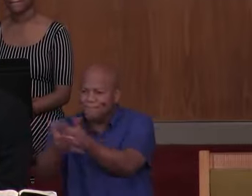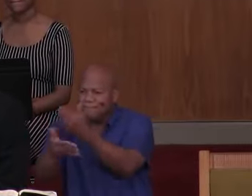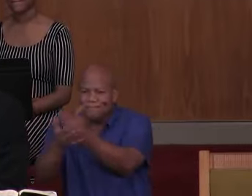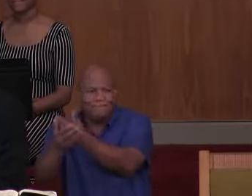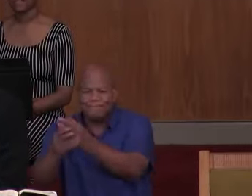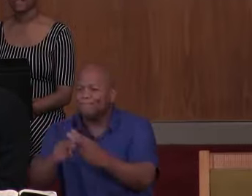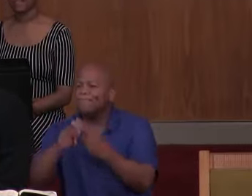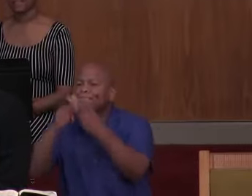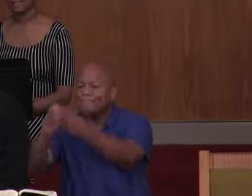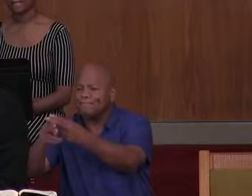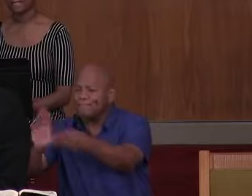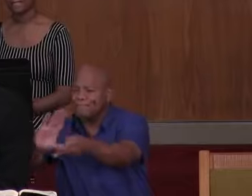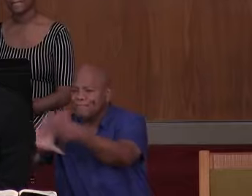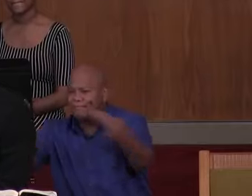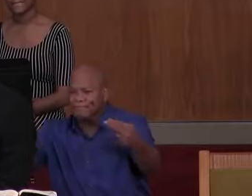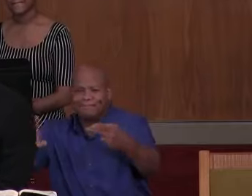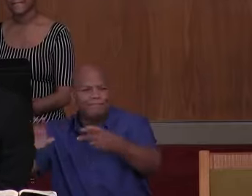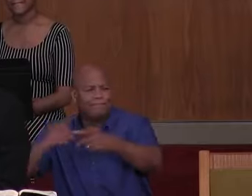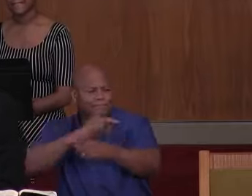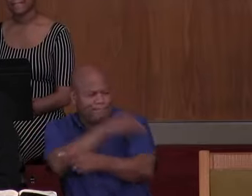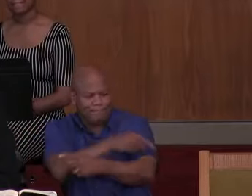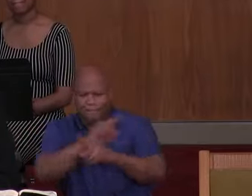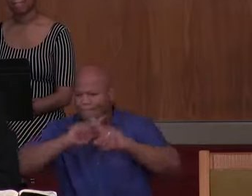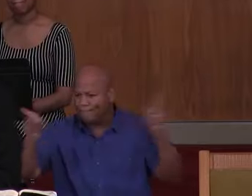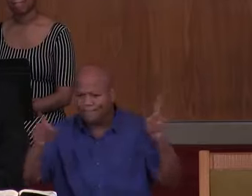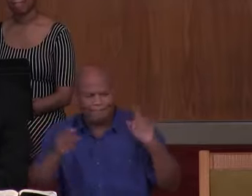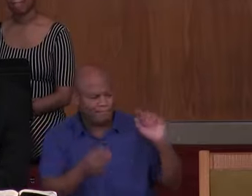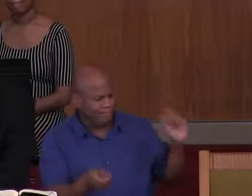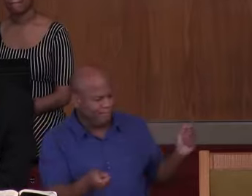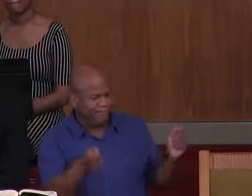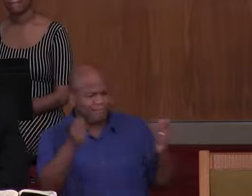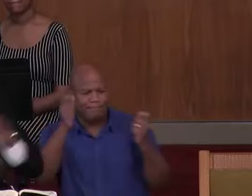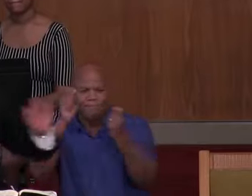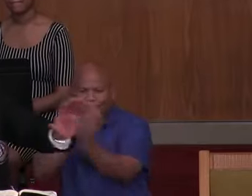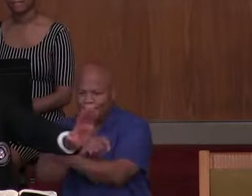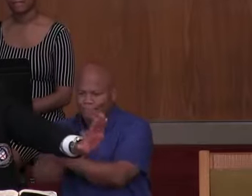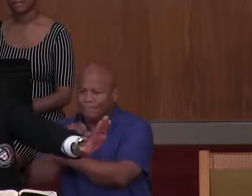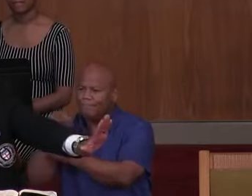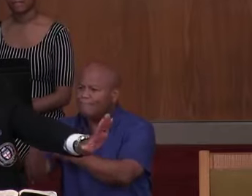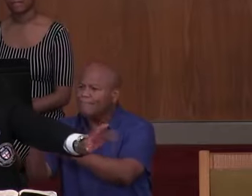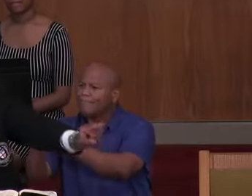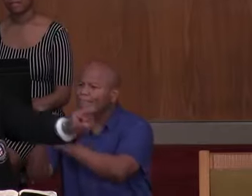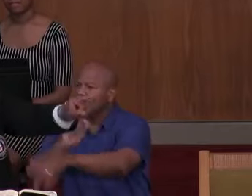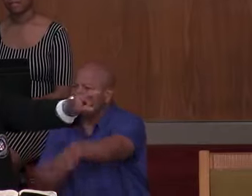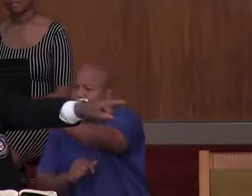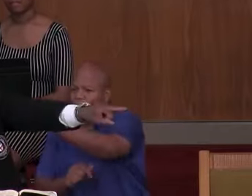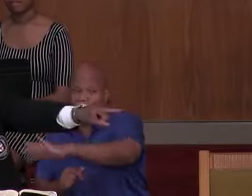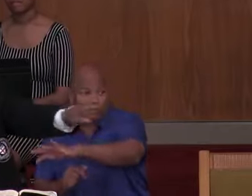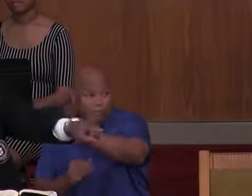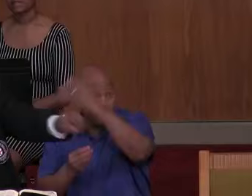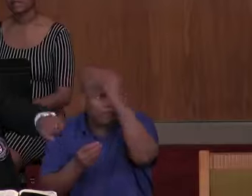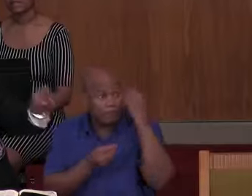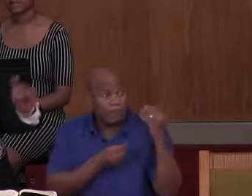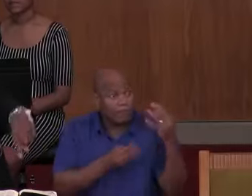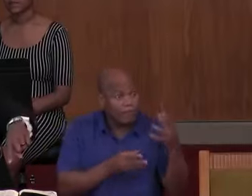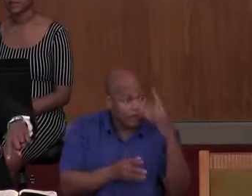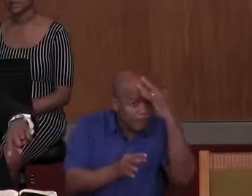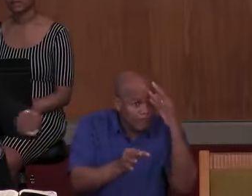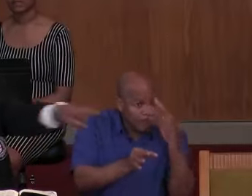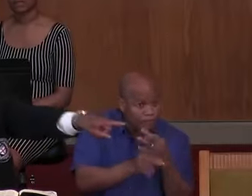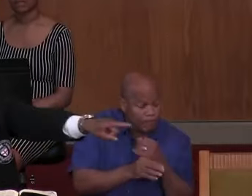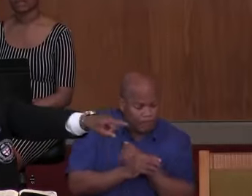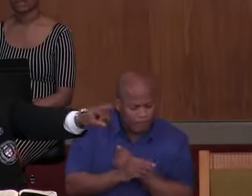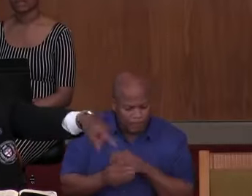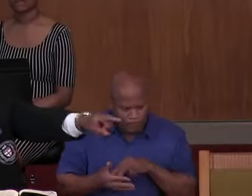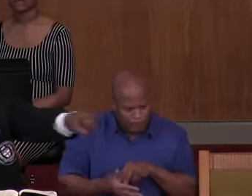it different. You'll be different. It'll be different. It'll change you and you will change it. And I stop by to tell you, if you got a faith that don't move you,